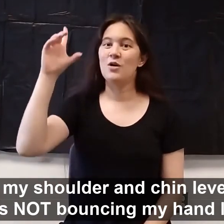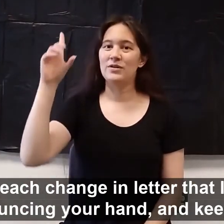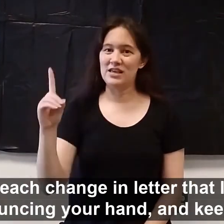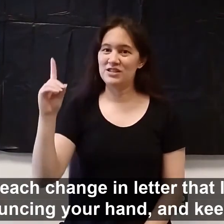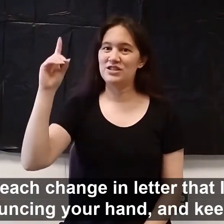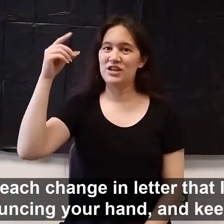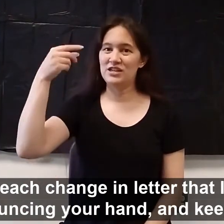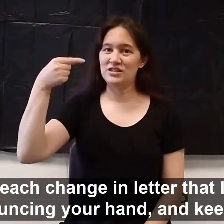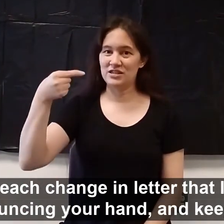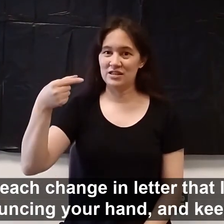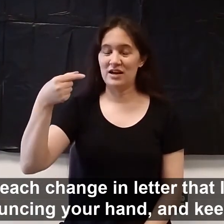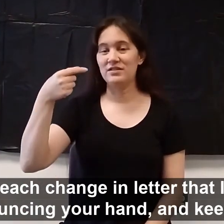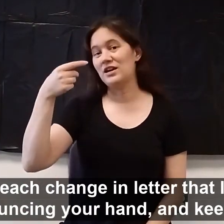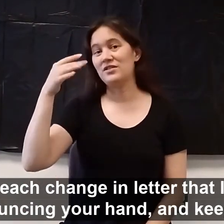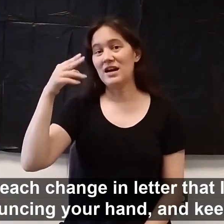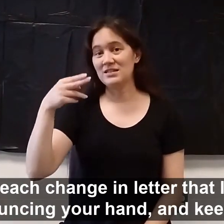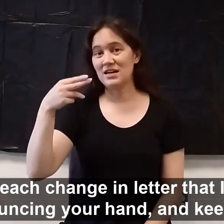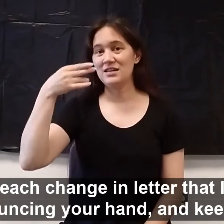with each change in letter that I signed?